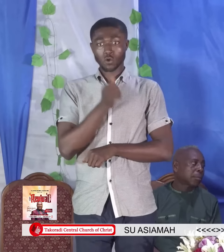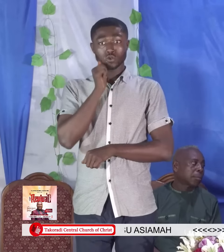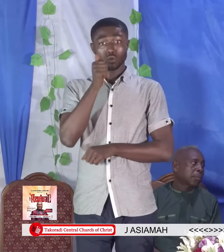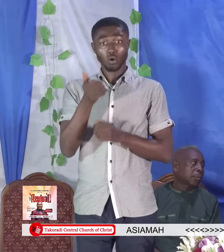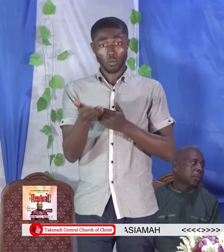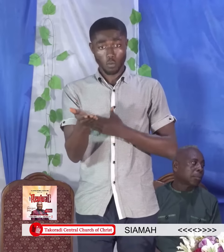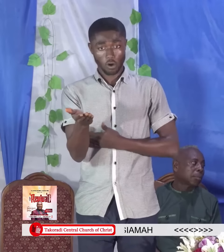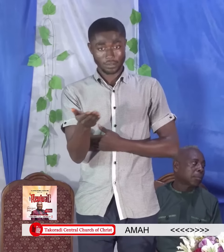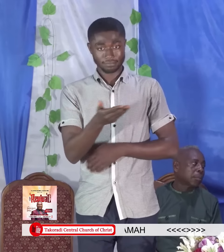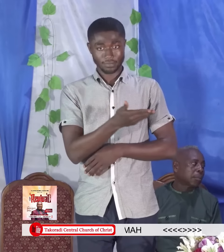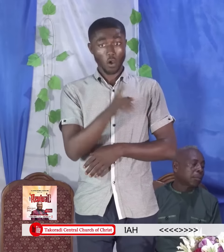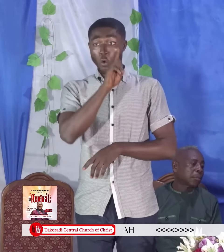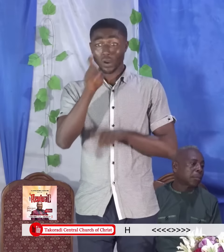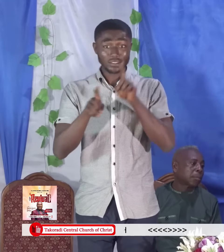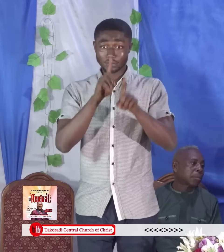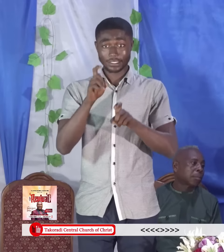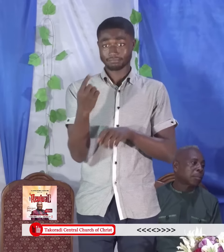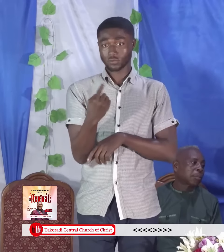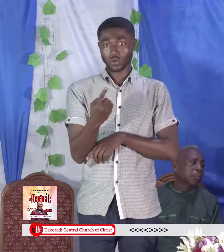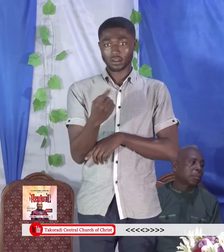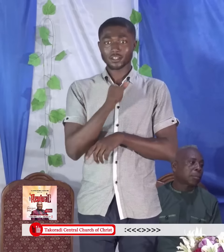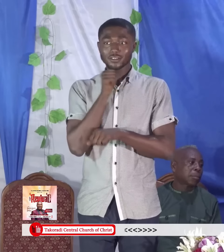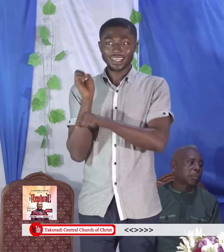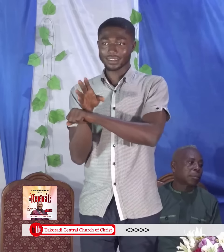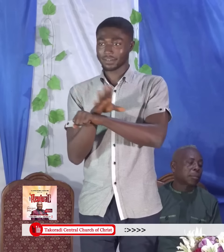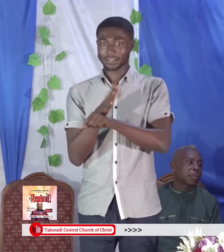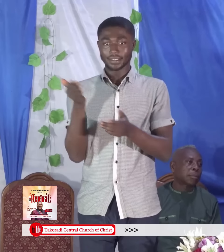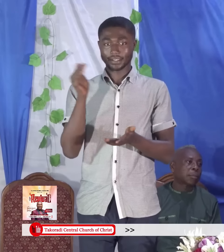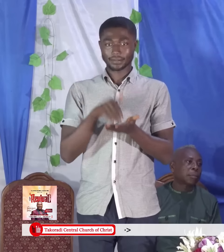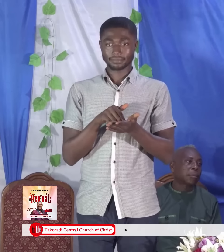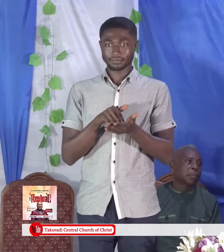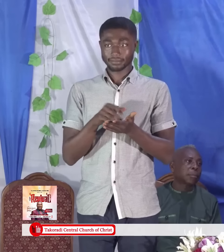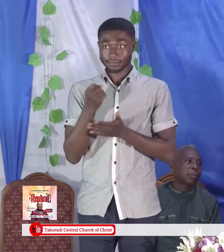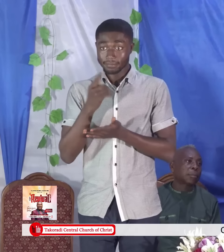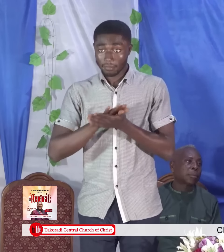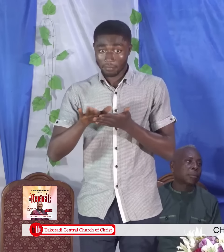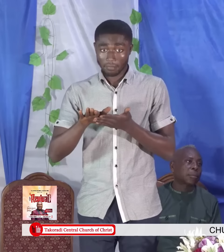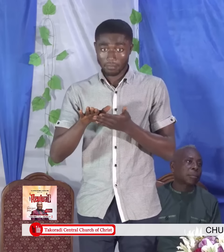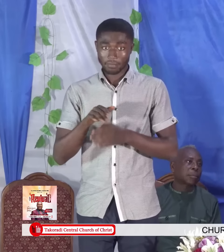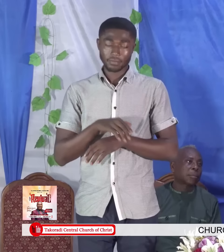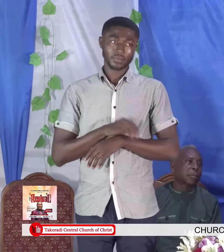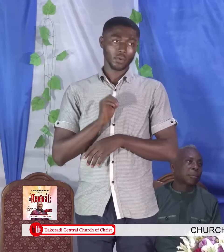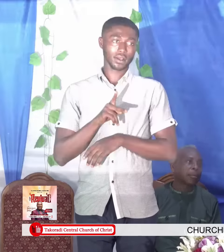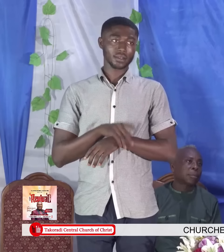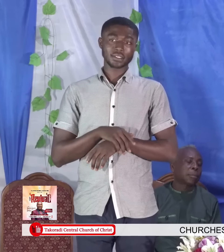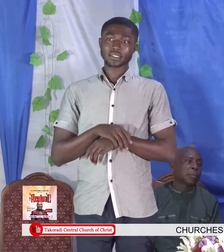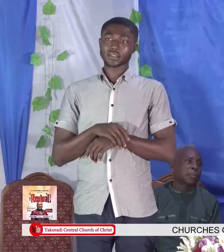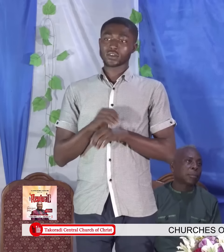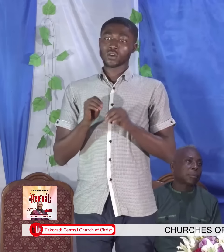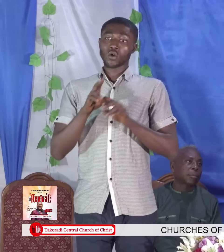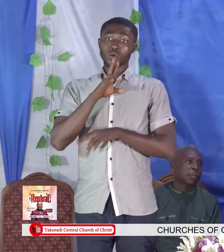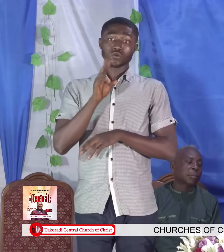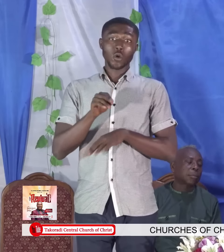no ye de bible class time any sermon time no ana ebeye